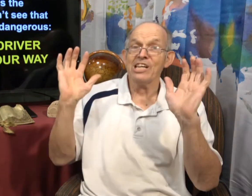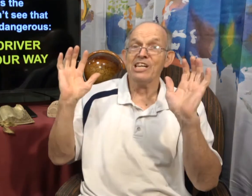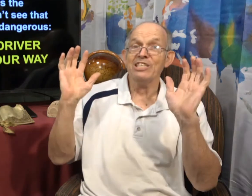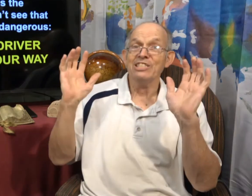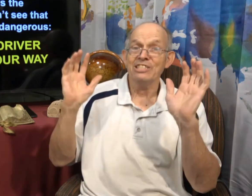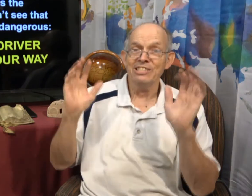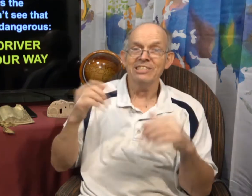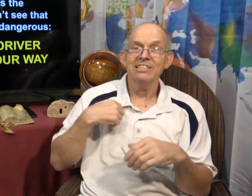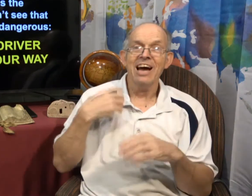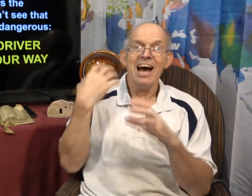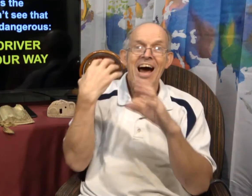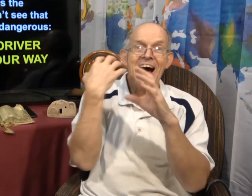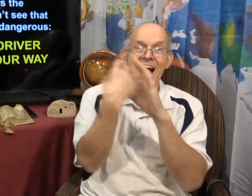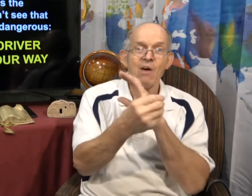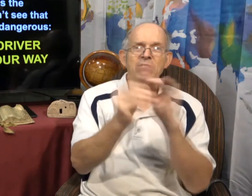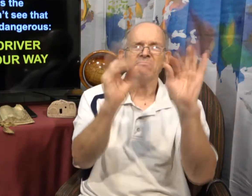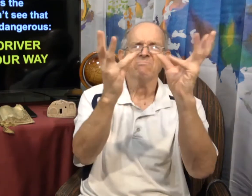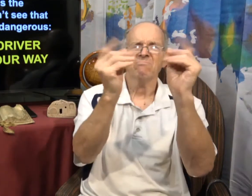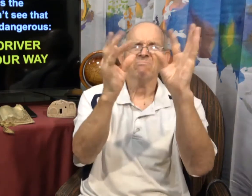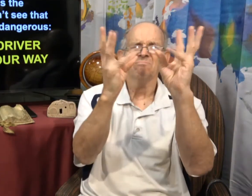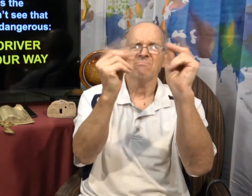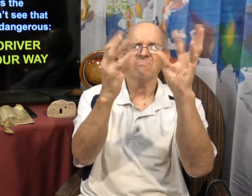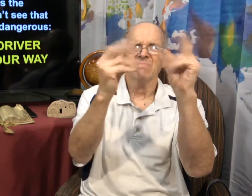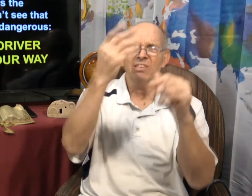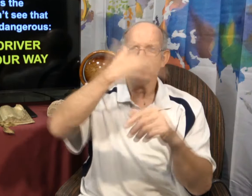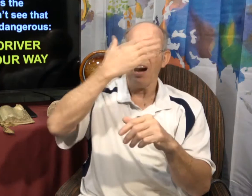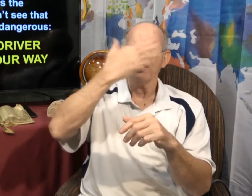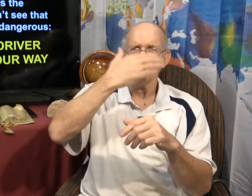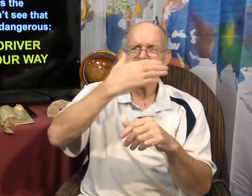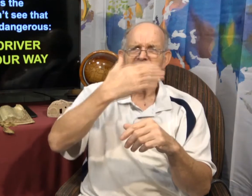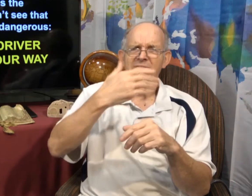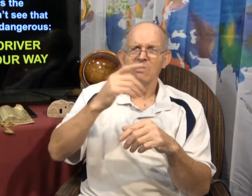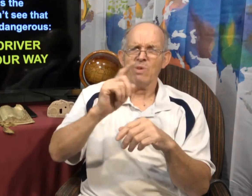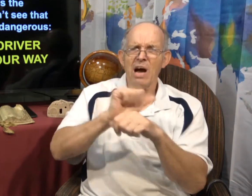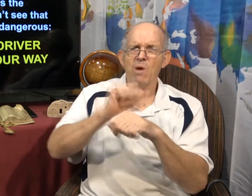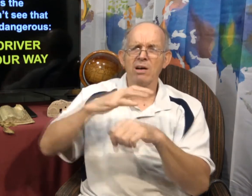Billy, I'm fun driver.